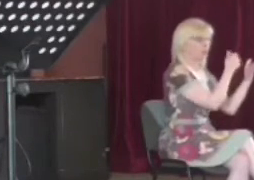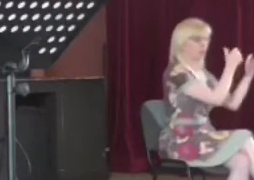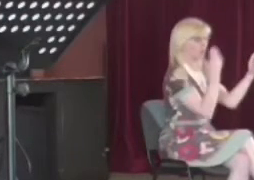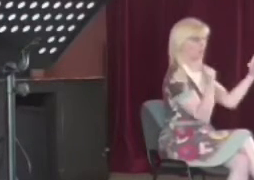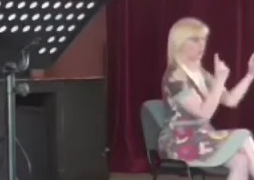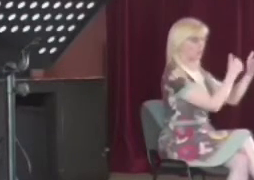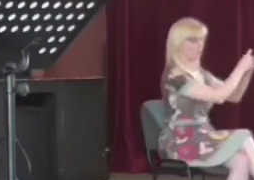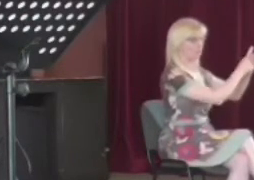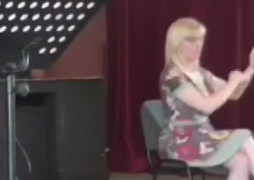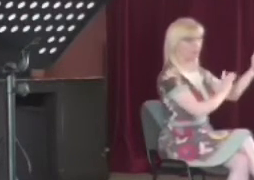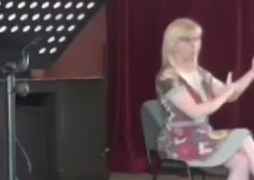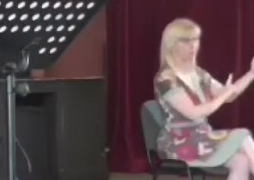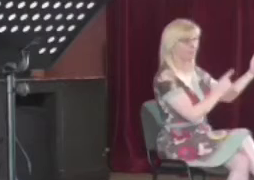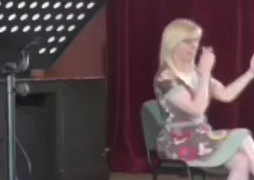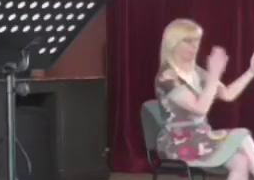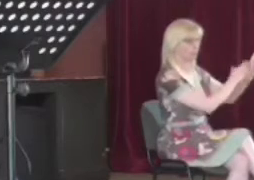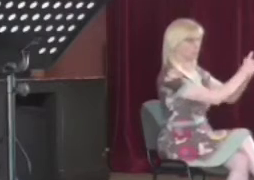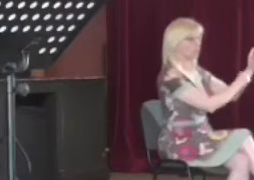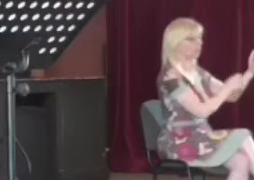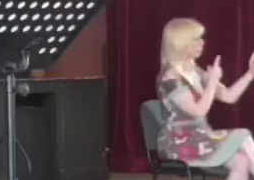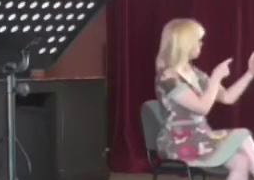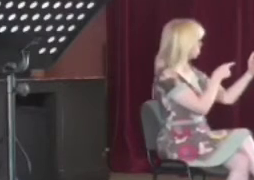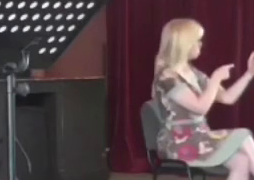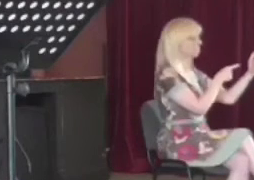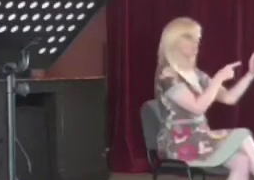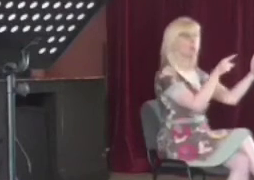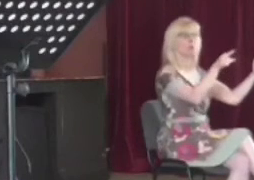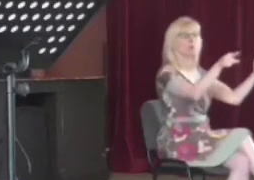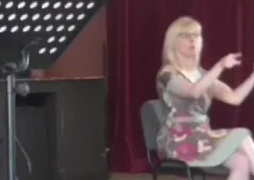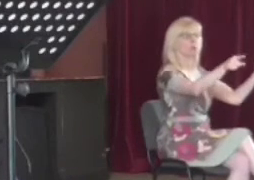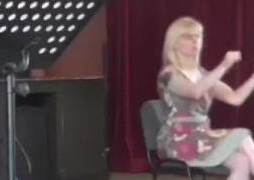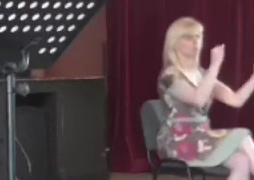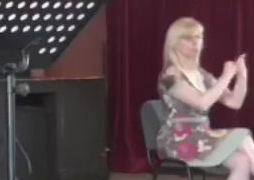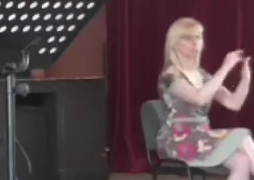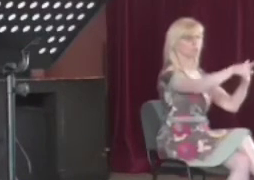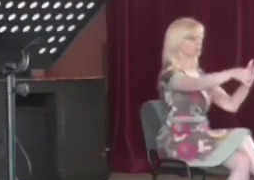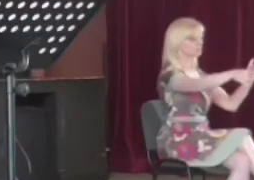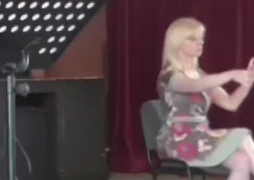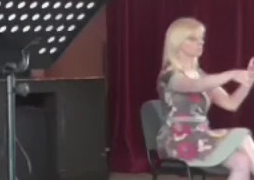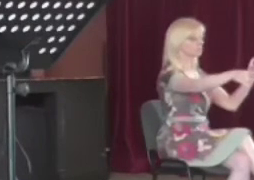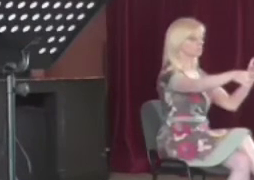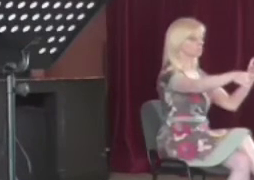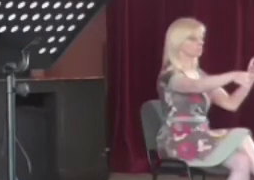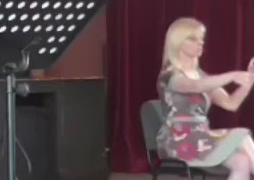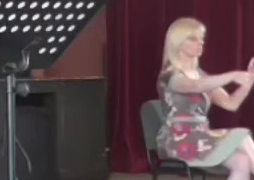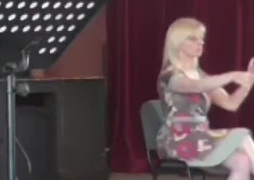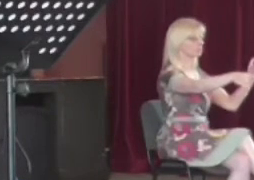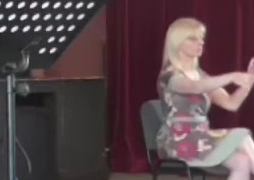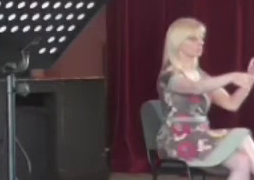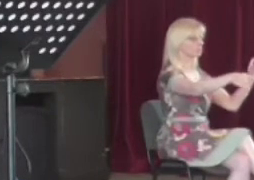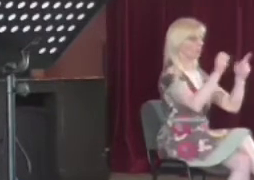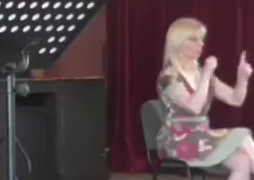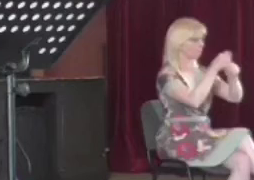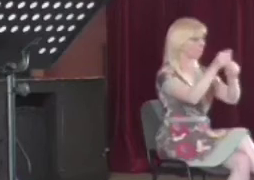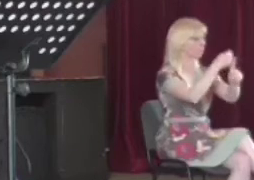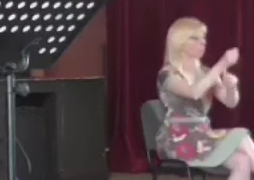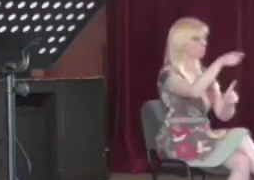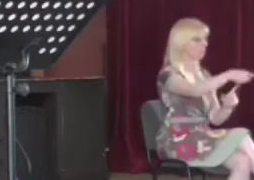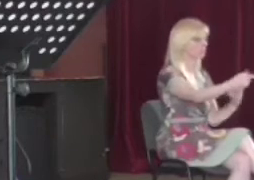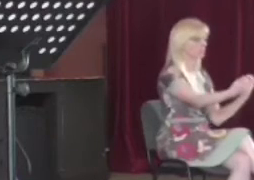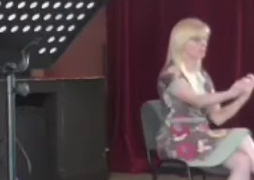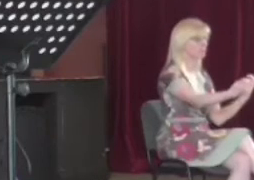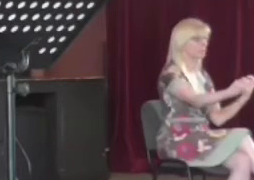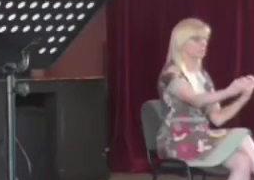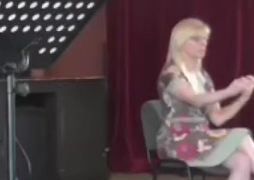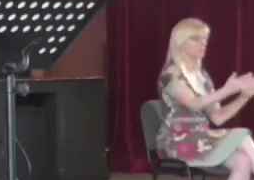Paul, if you like, even though that's not really the main thrust of the story, Paul, as he's better known, he was used